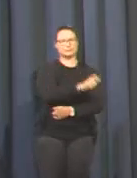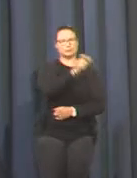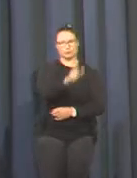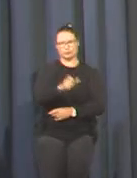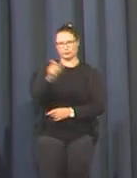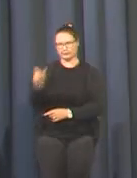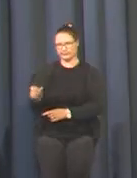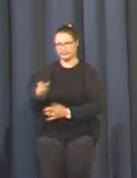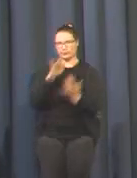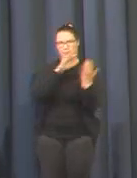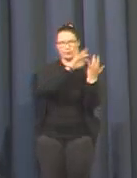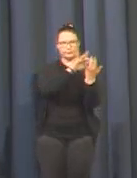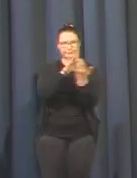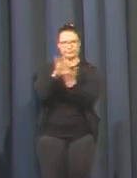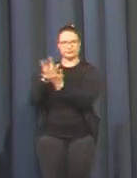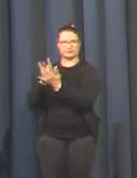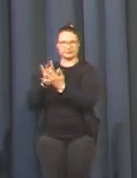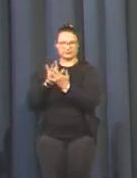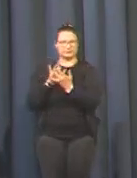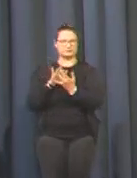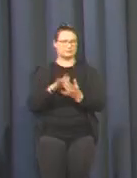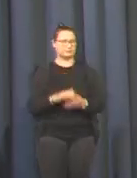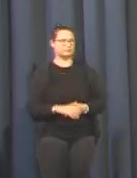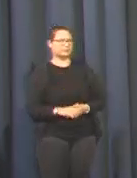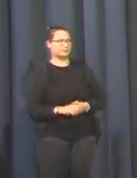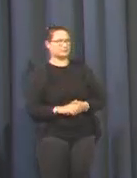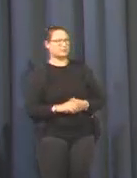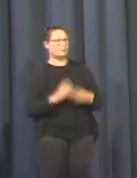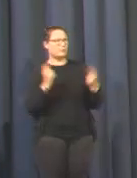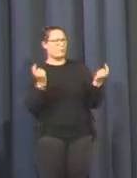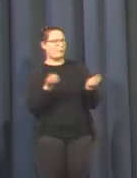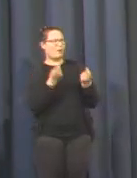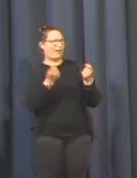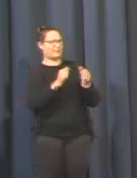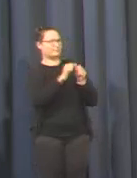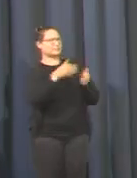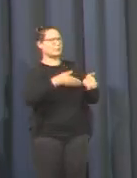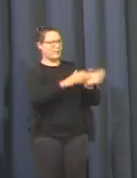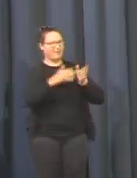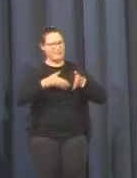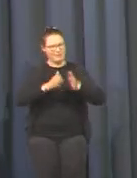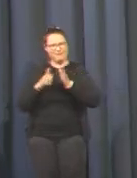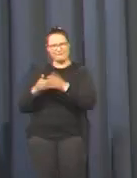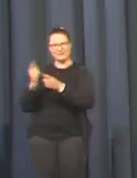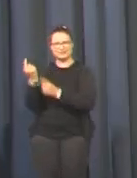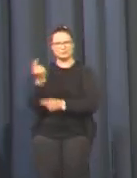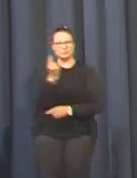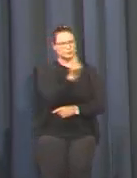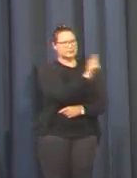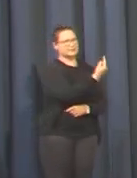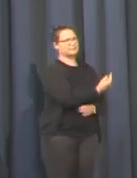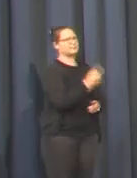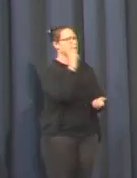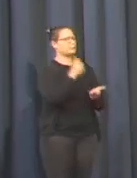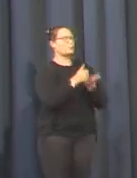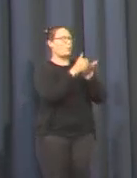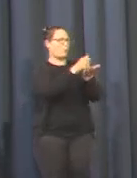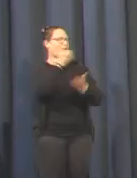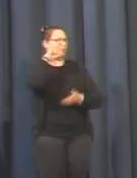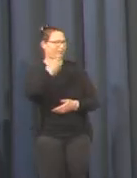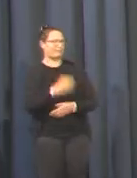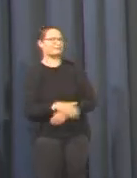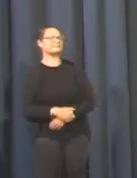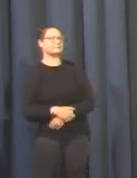get contacted in the near term to work out how we'll do this with your property, and we'll certainly support you through that.